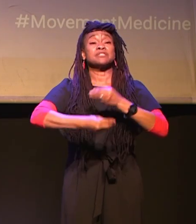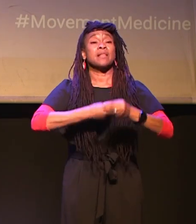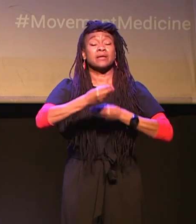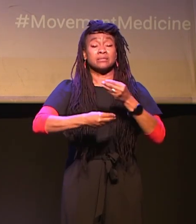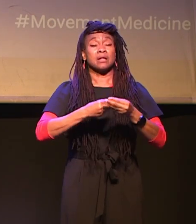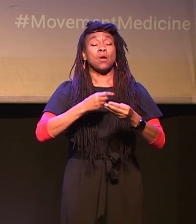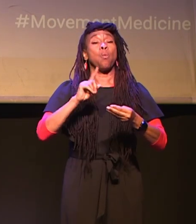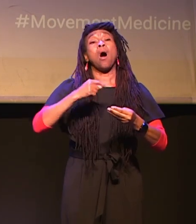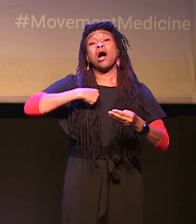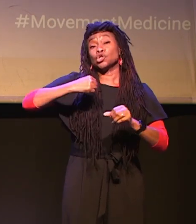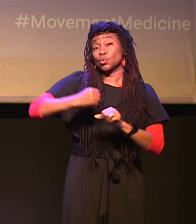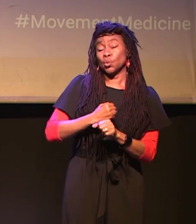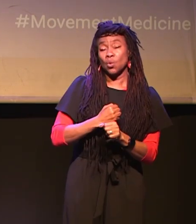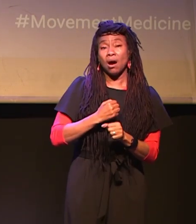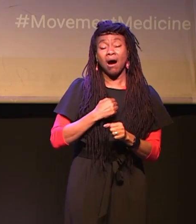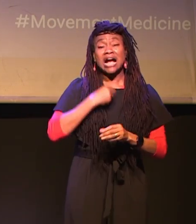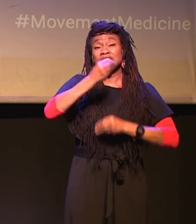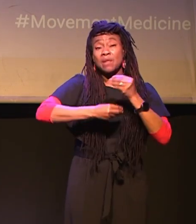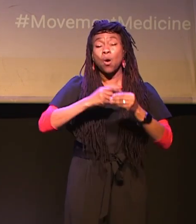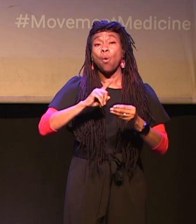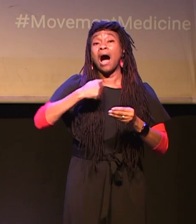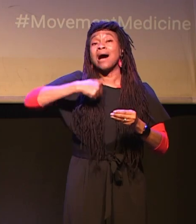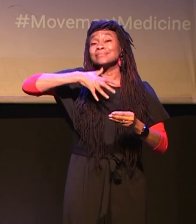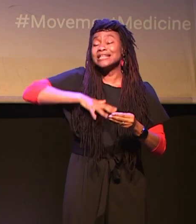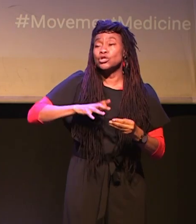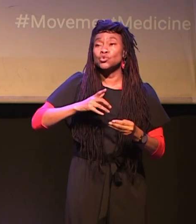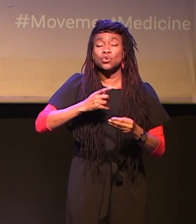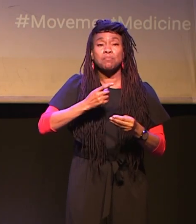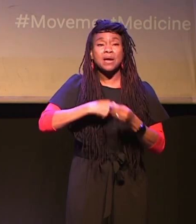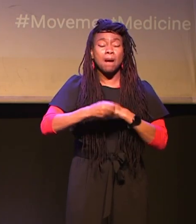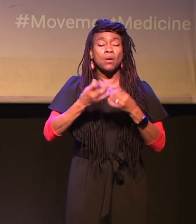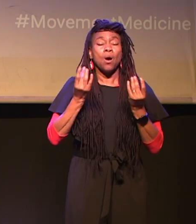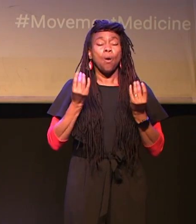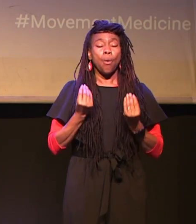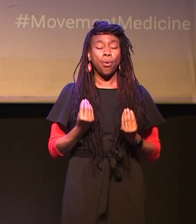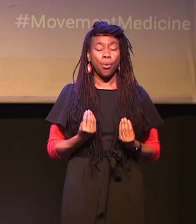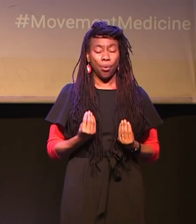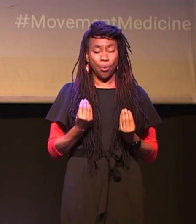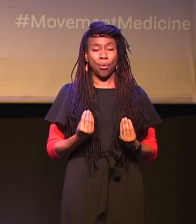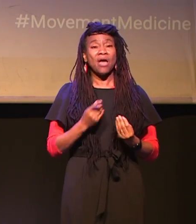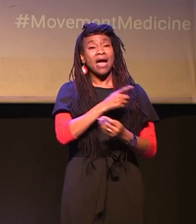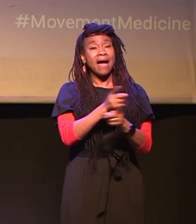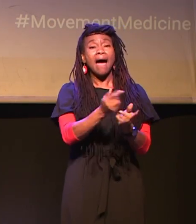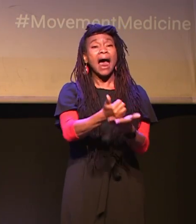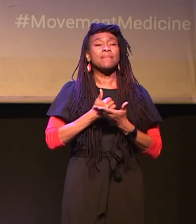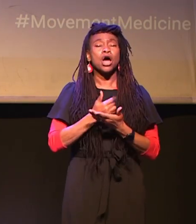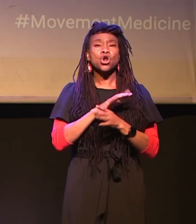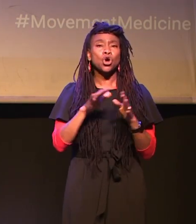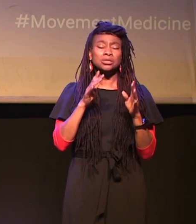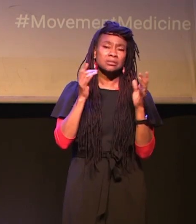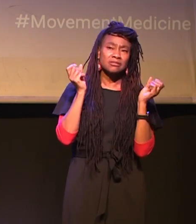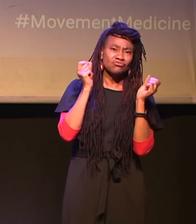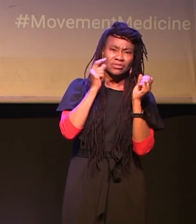what helps me recenter so that they can help me in that. It's not a mystery. It's not like, oh, I